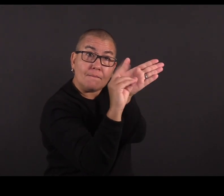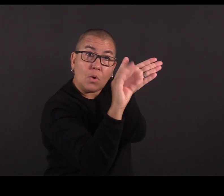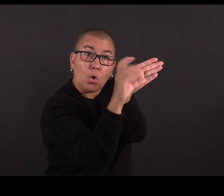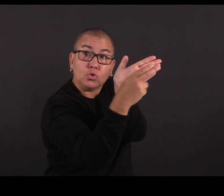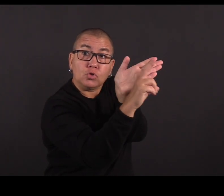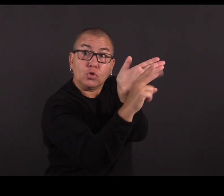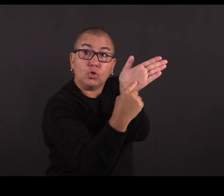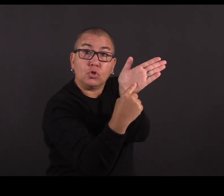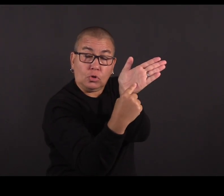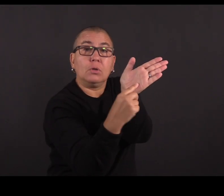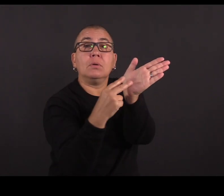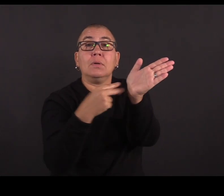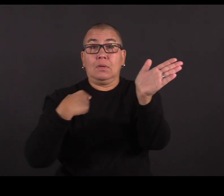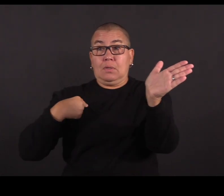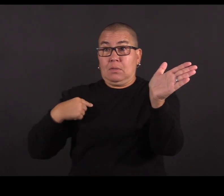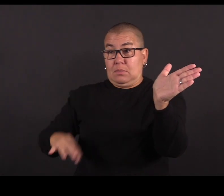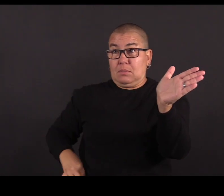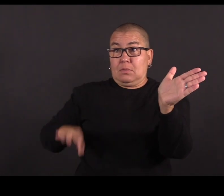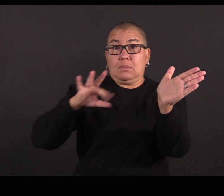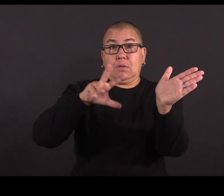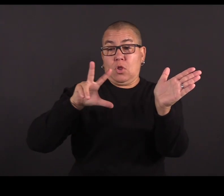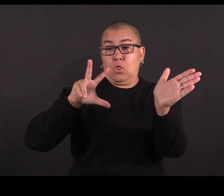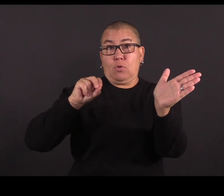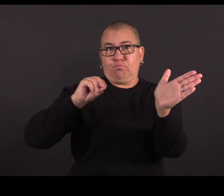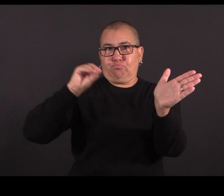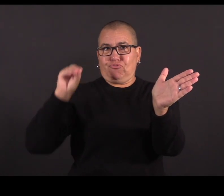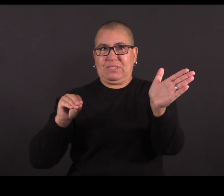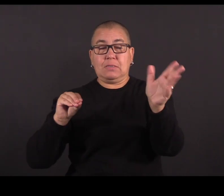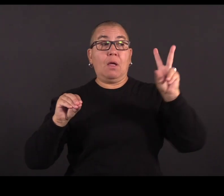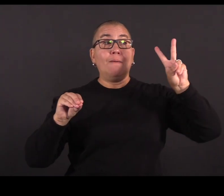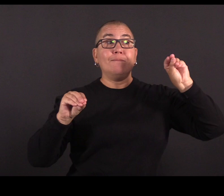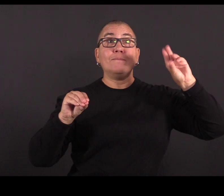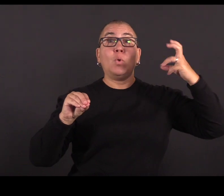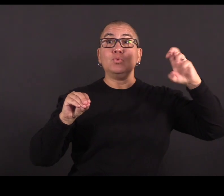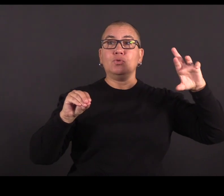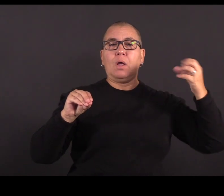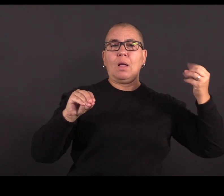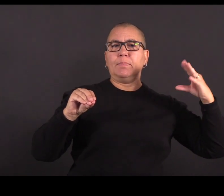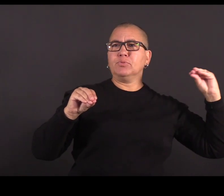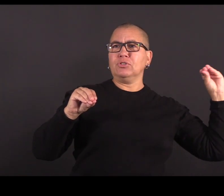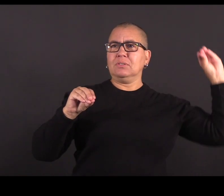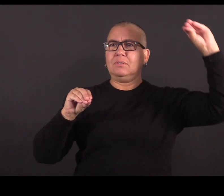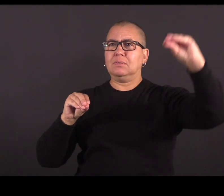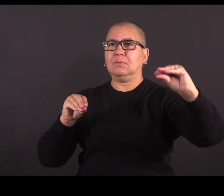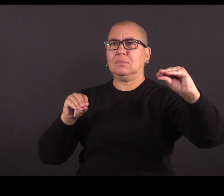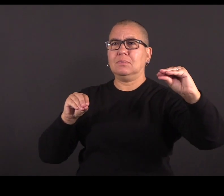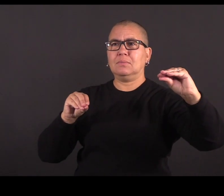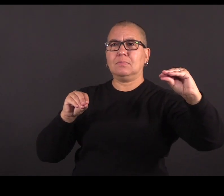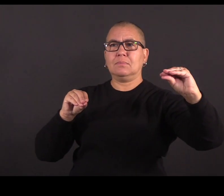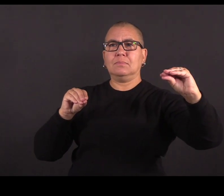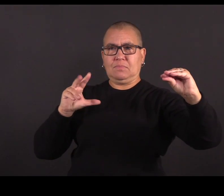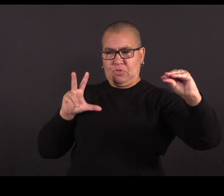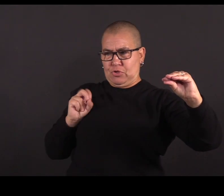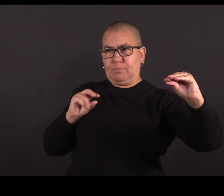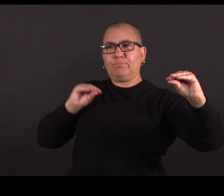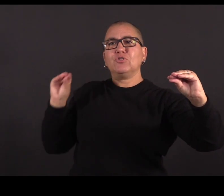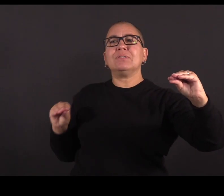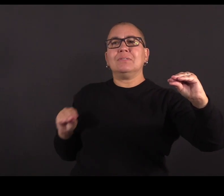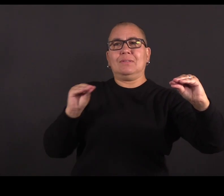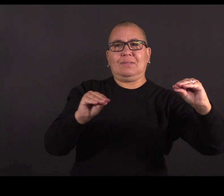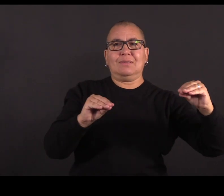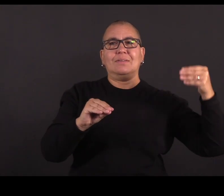The voucher subsidy covers the remainder of the rent and is paid by the public housing authority directly to the